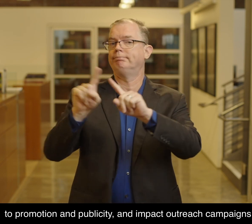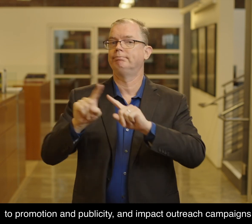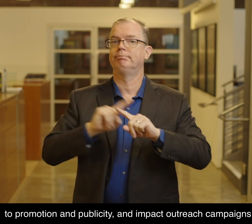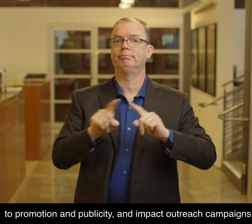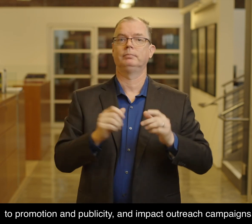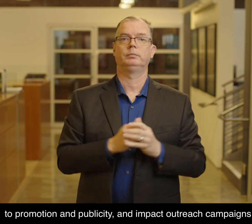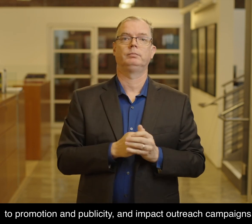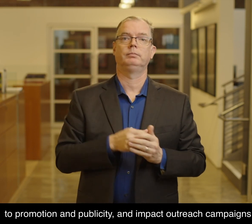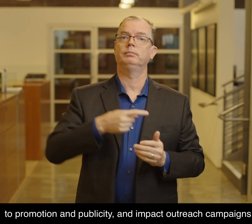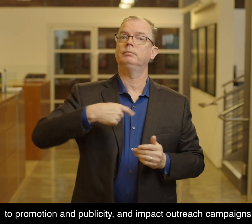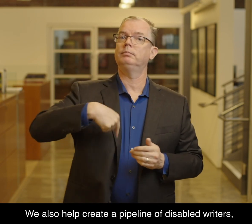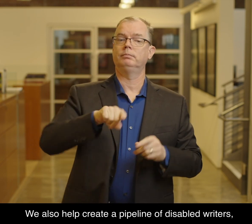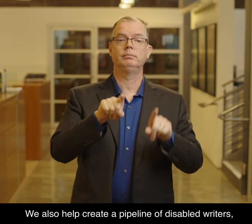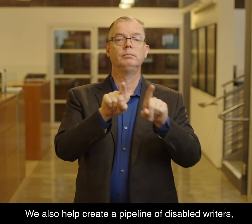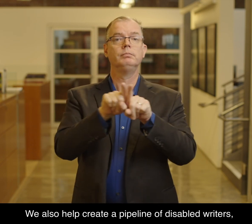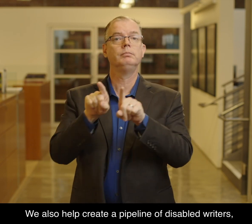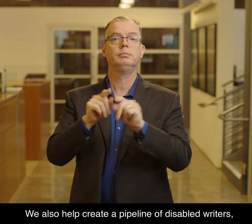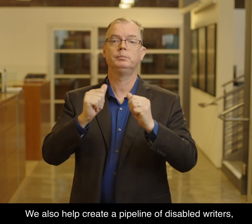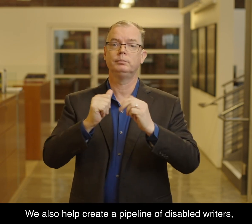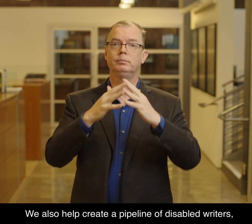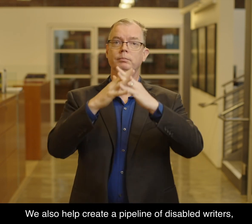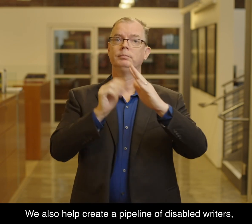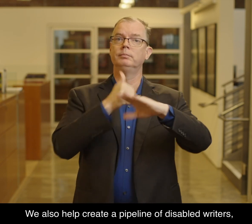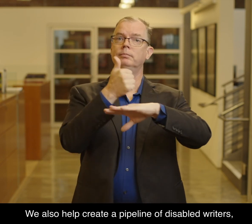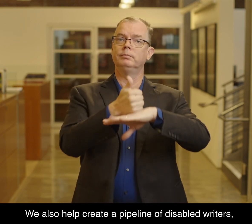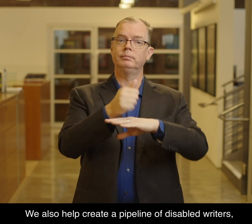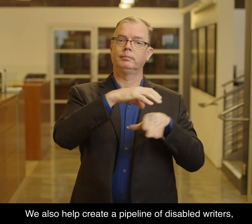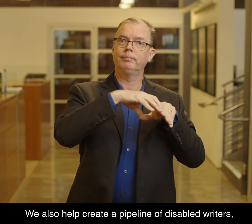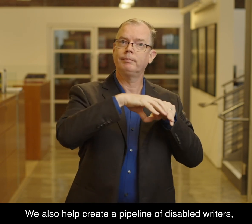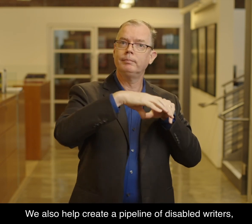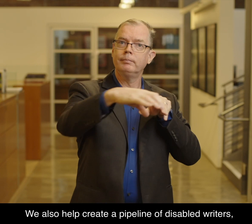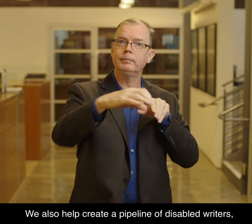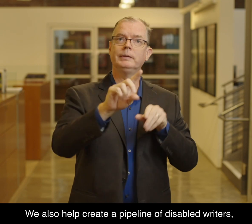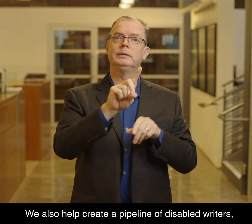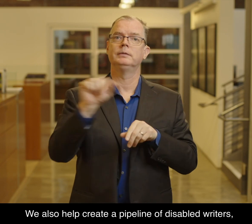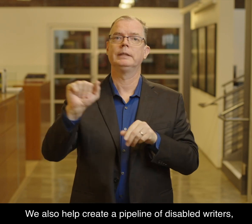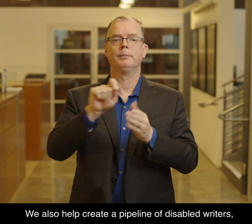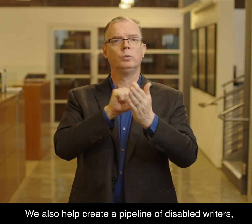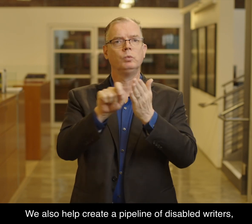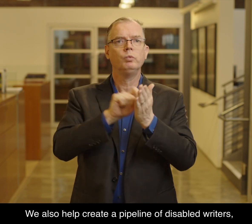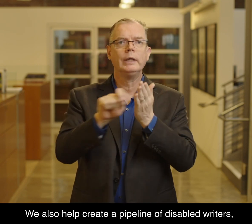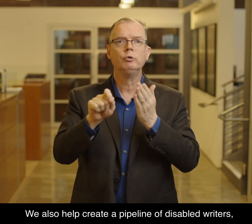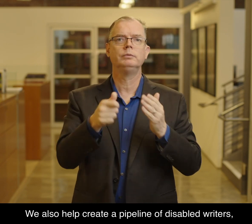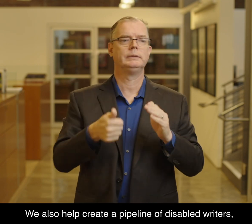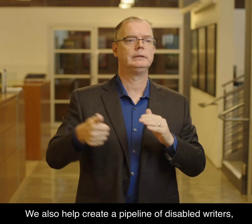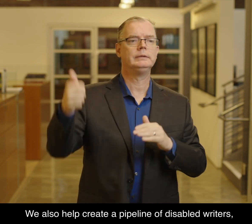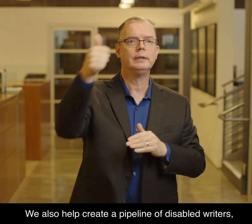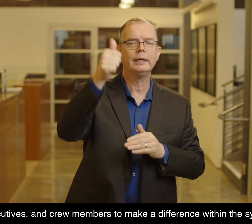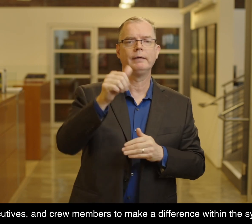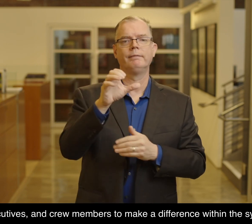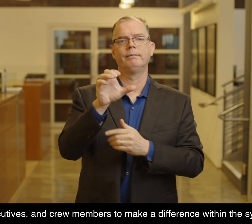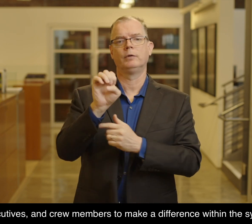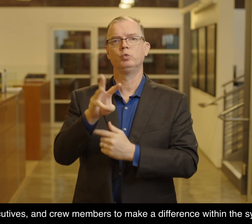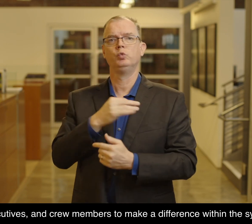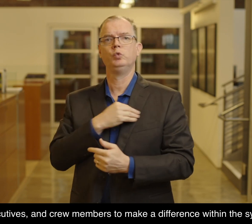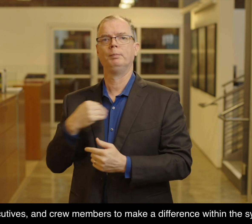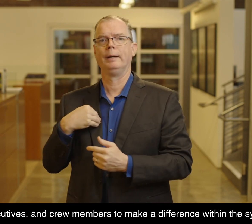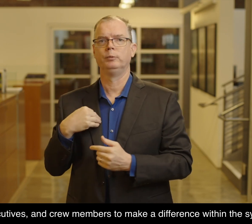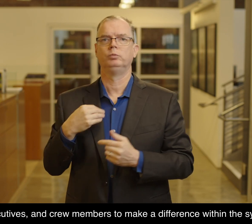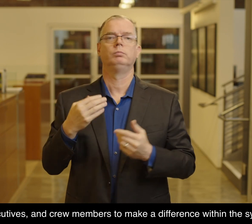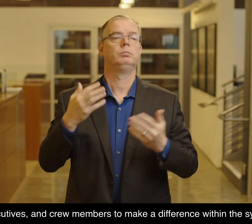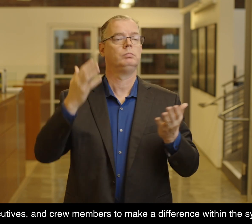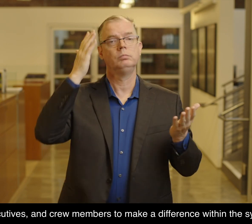outreach campaigns. We also help create a pipeline of disabled writers,